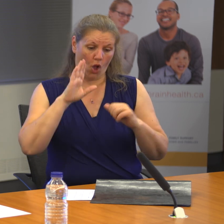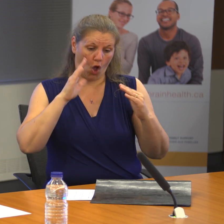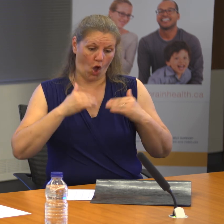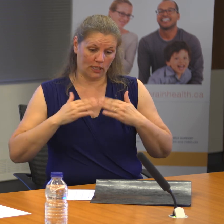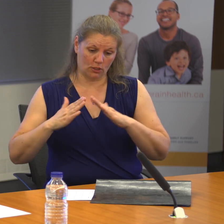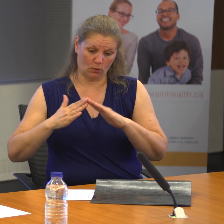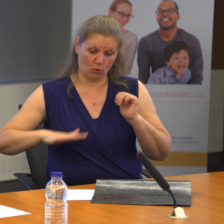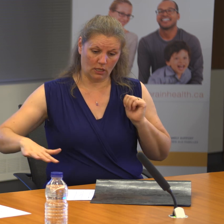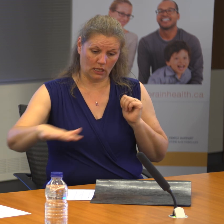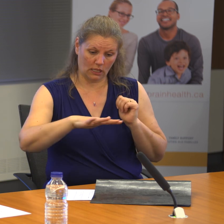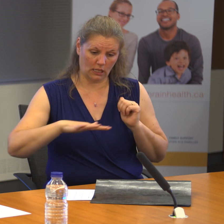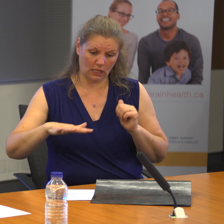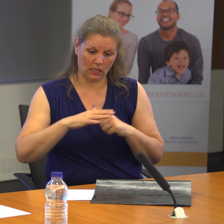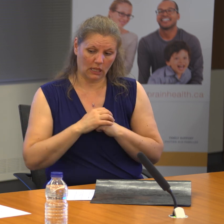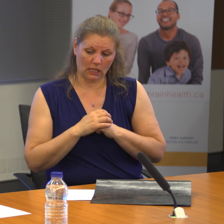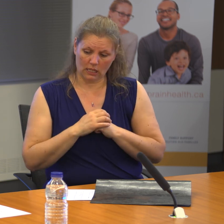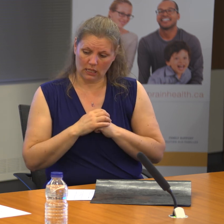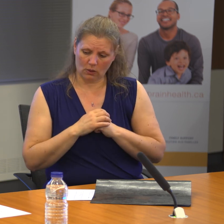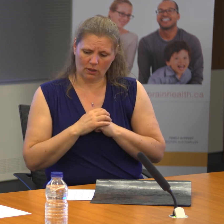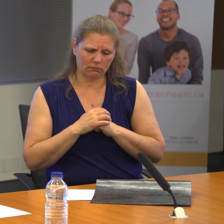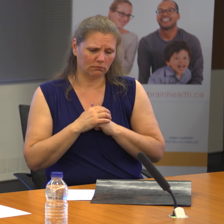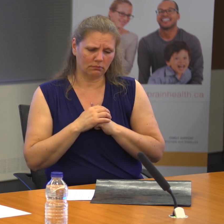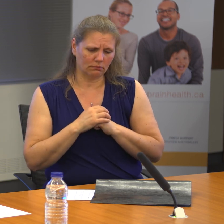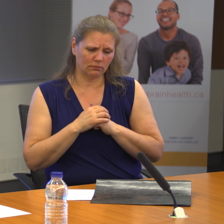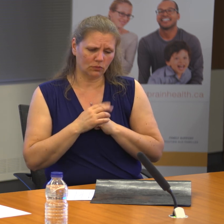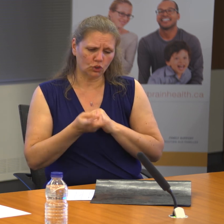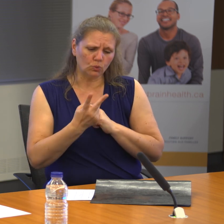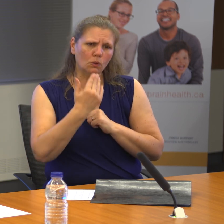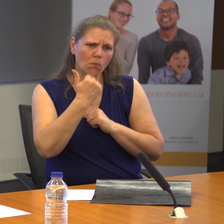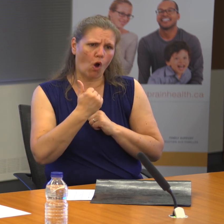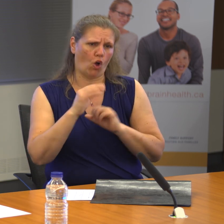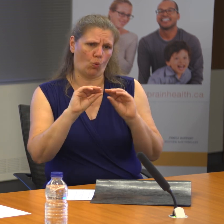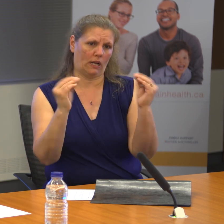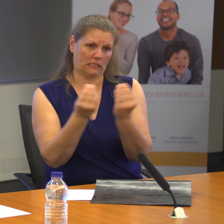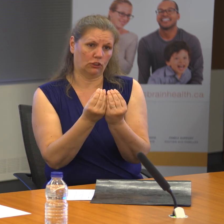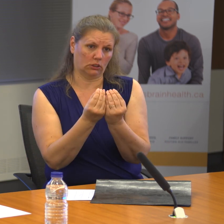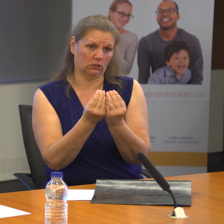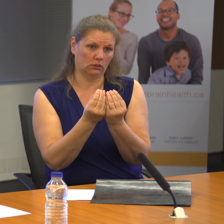2 Somali autism organizations. 2.